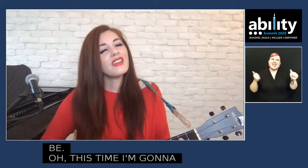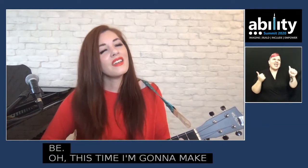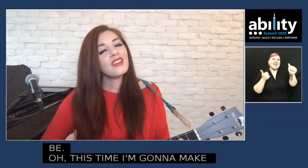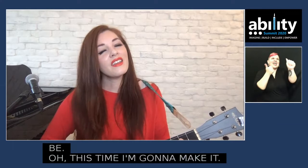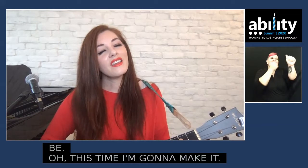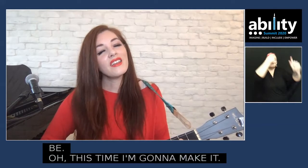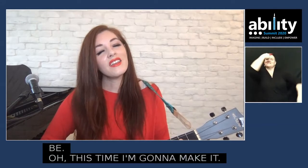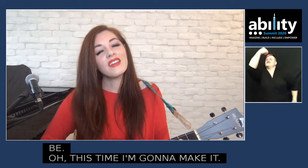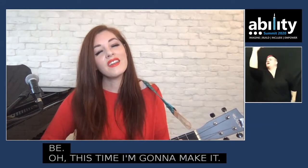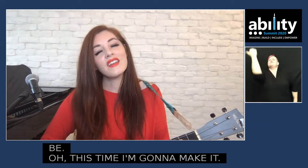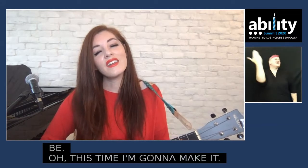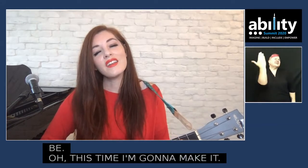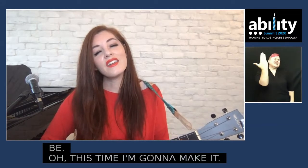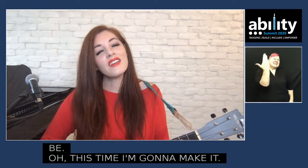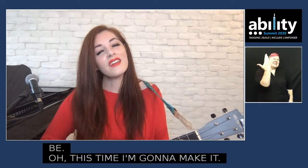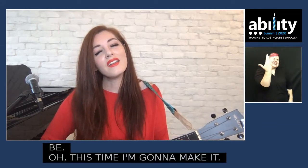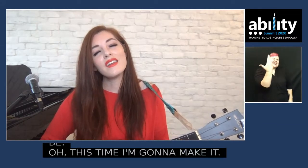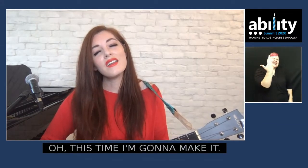from here.